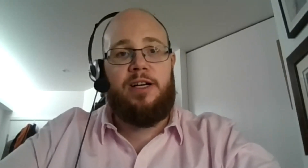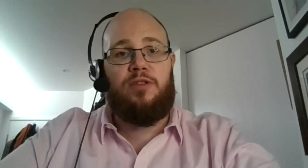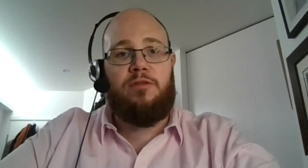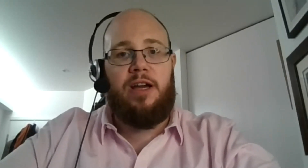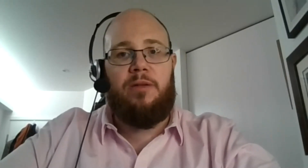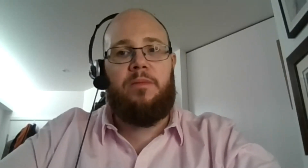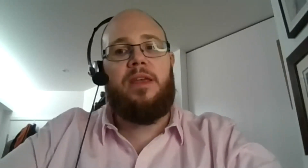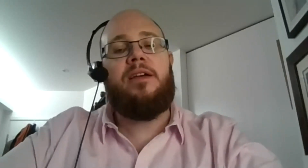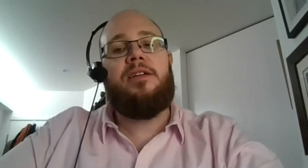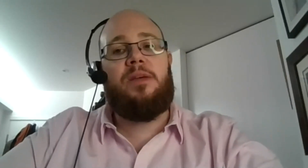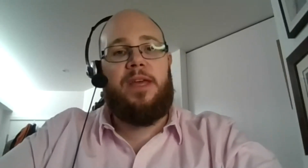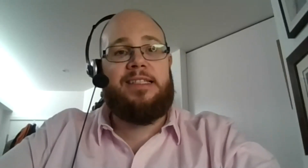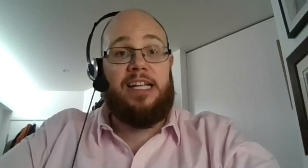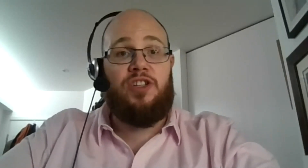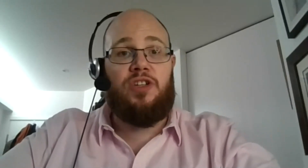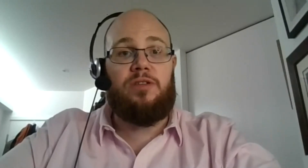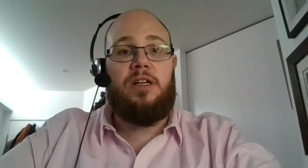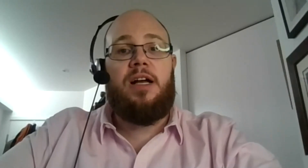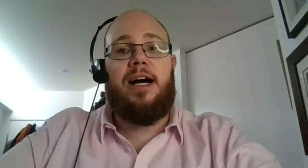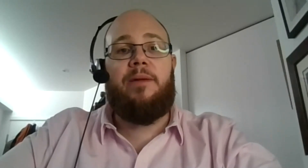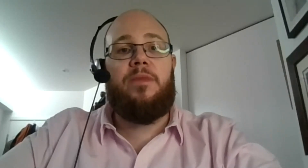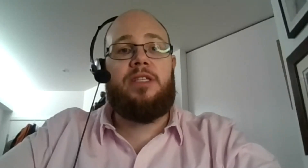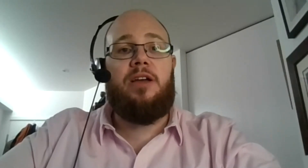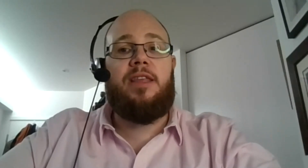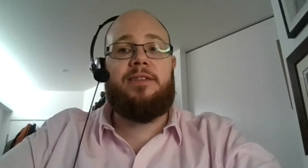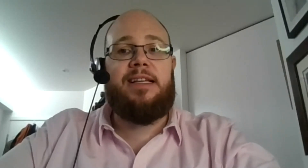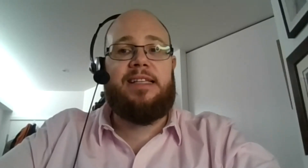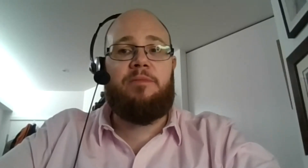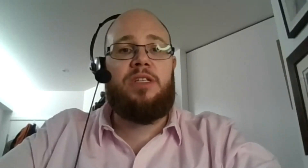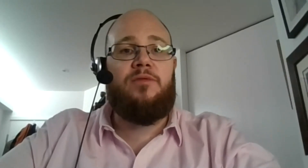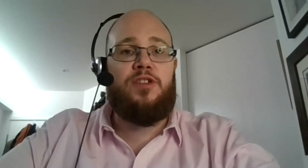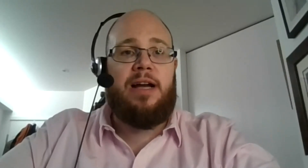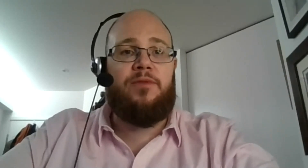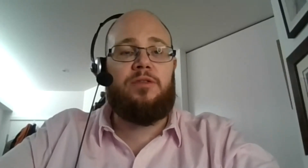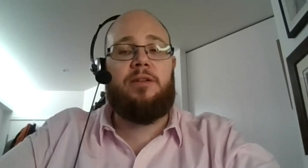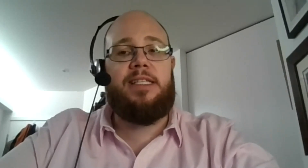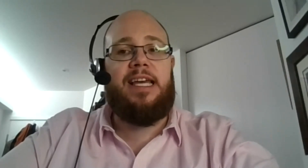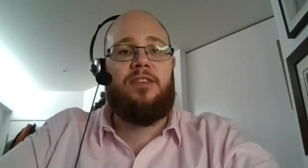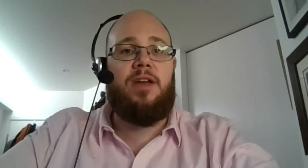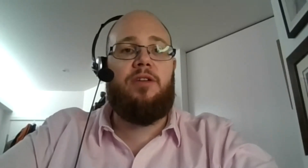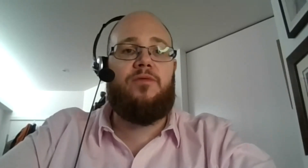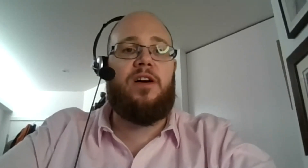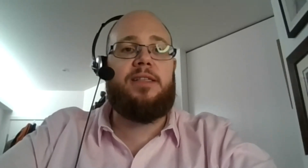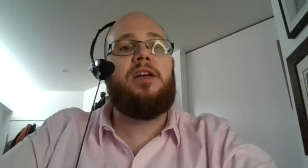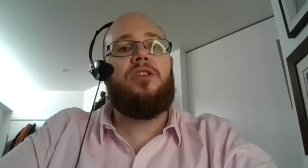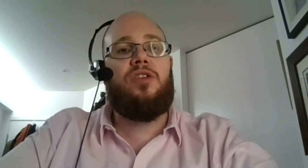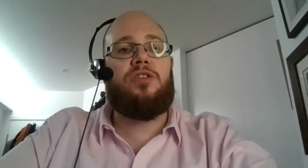or groom to be essential. So there's an exemption for travel. So in tier 3, you're advised not to